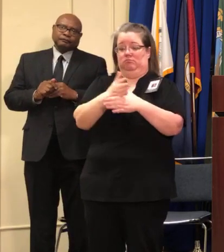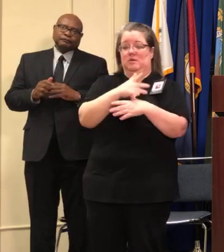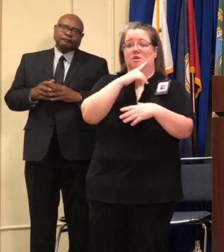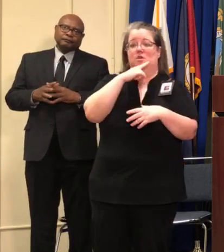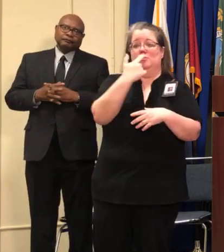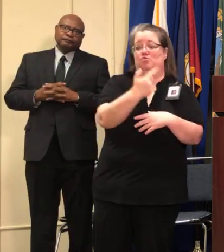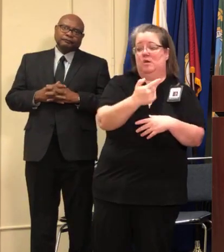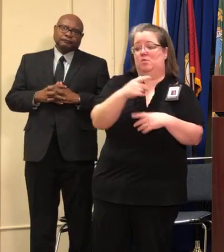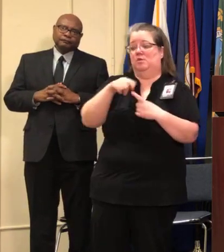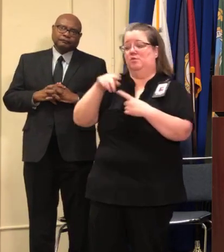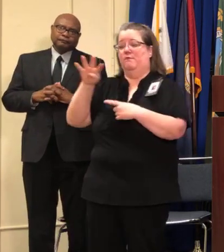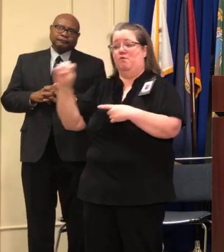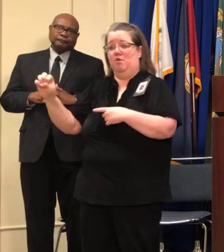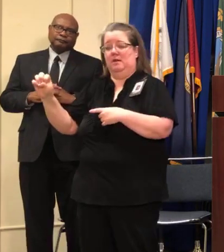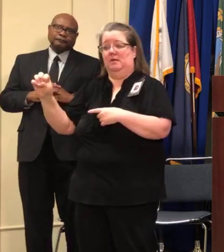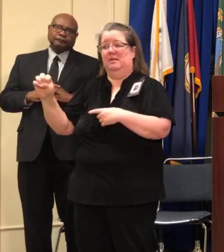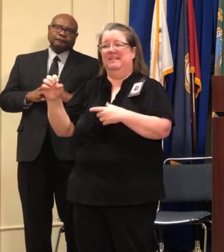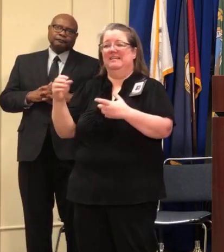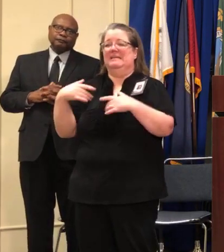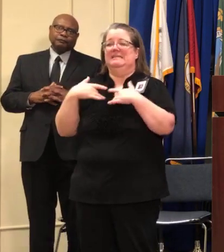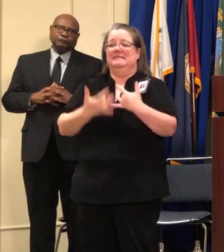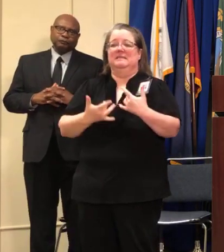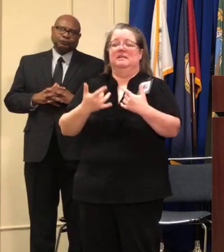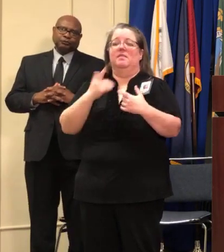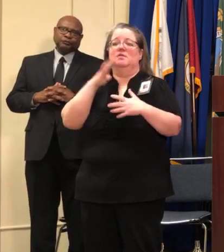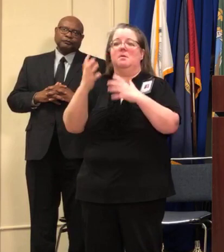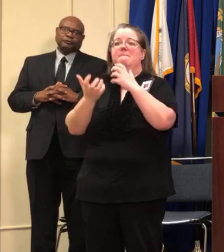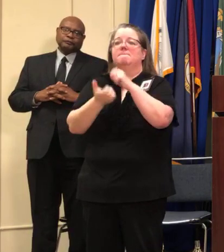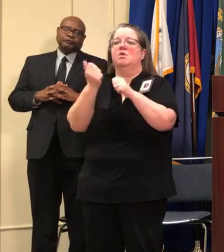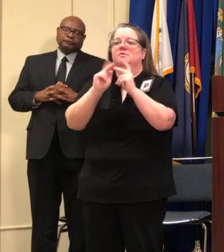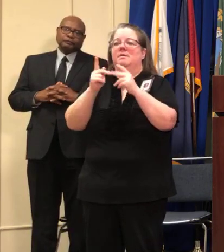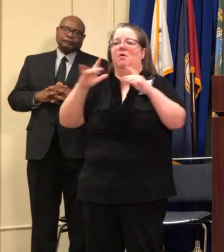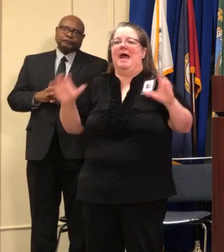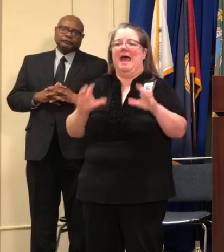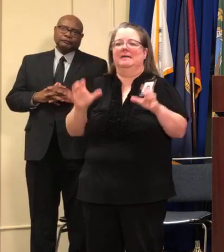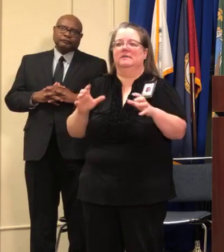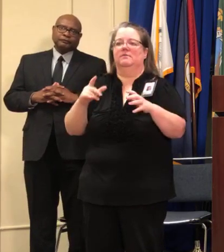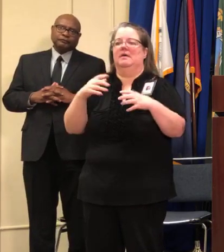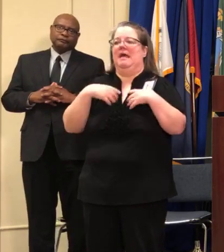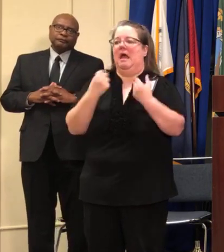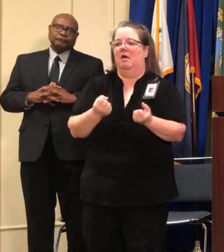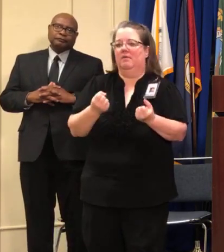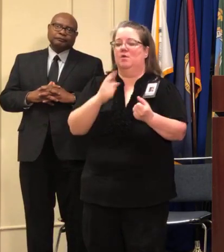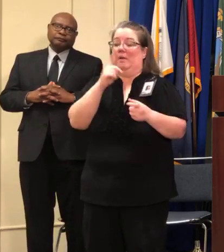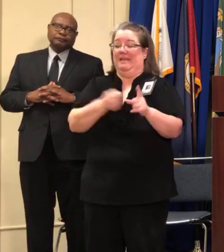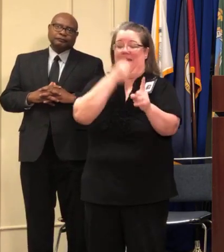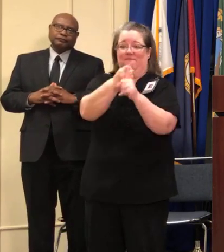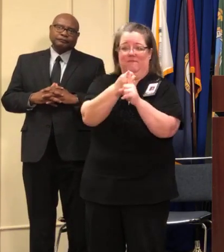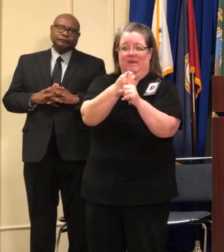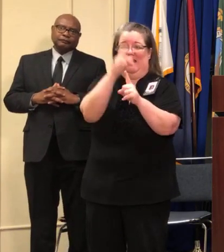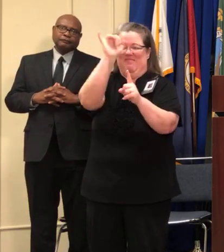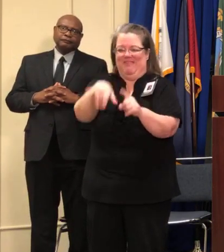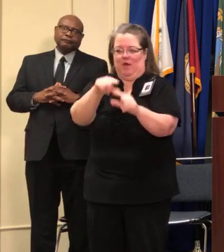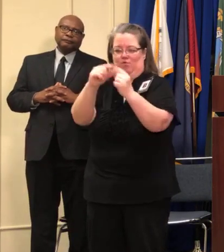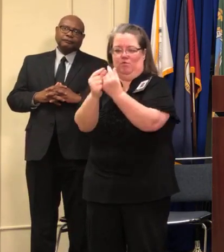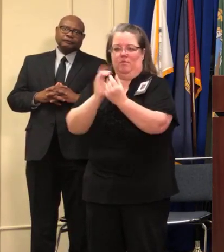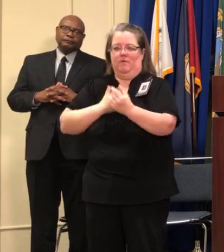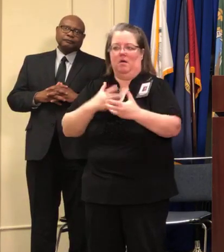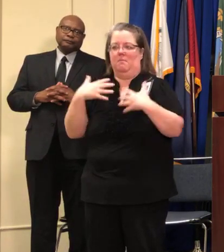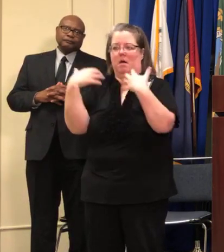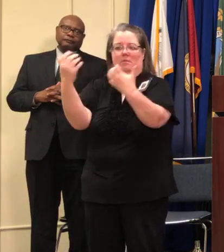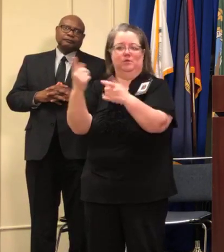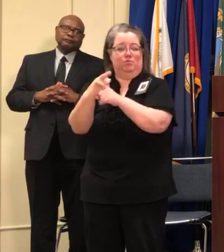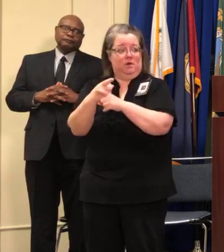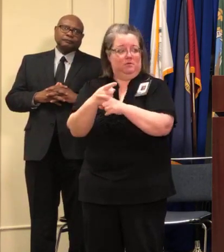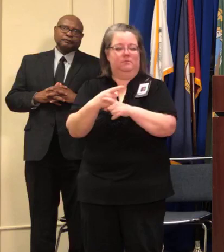and 40. As a general thought, those are people that are the most active, the most healthy. I mean, this is really affecting that group of our population here